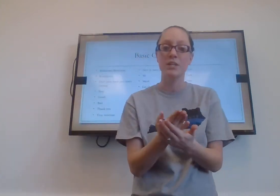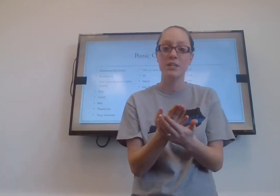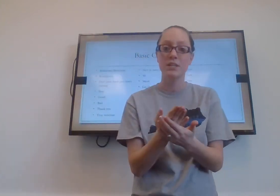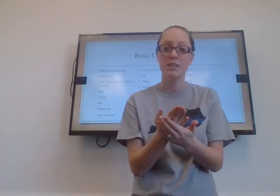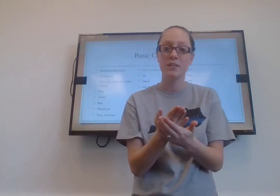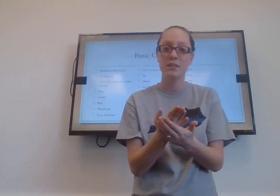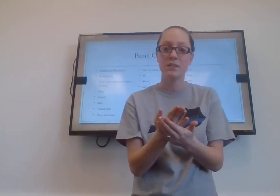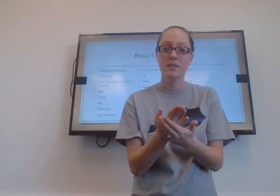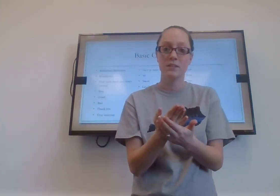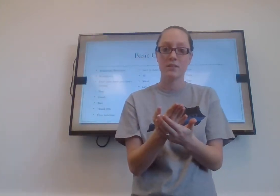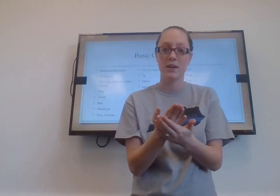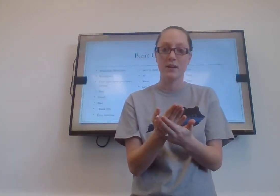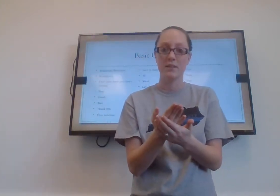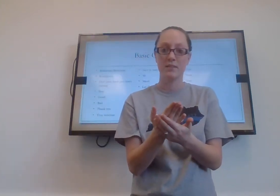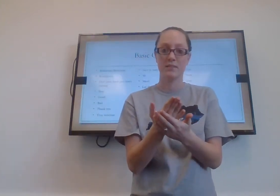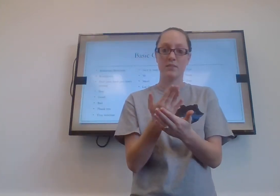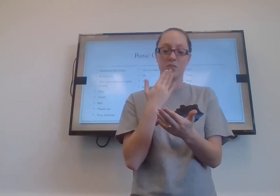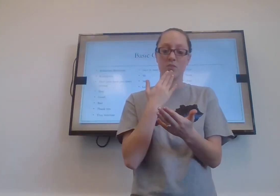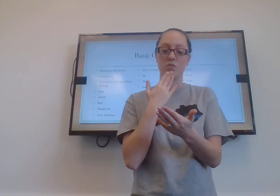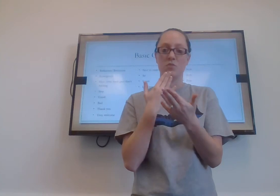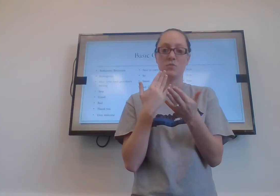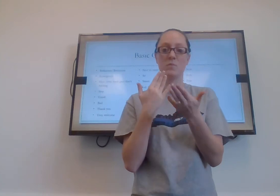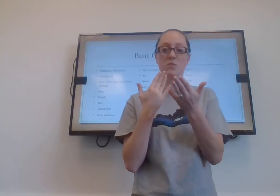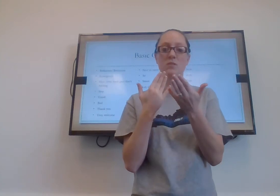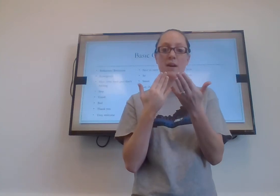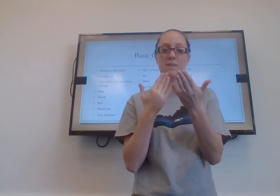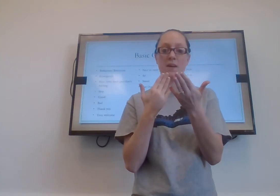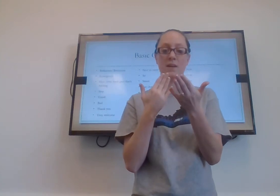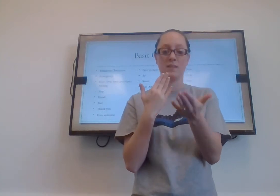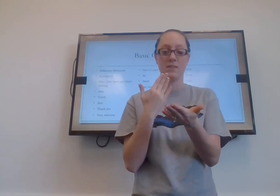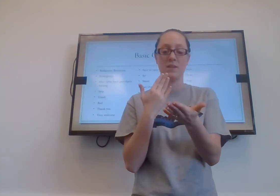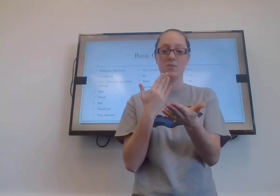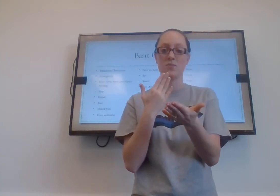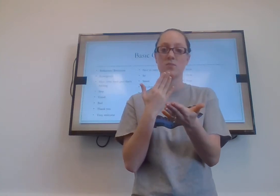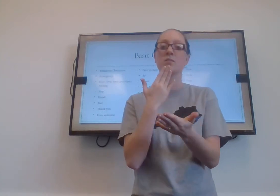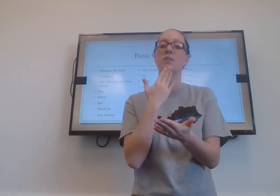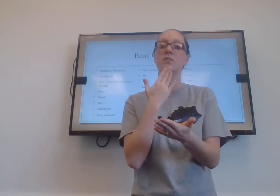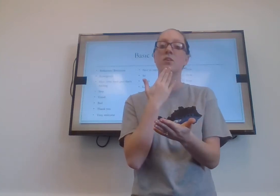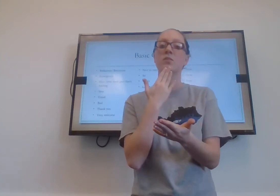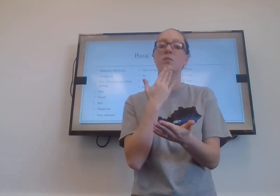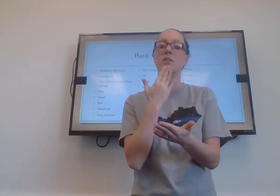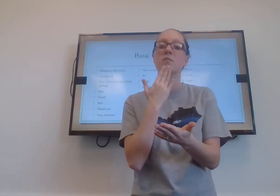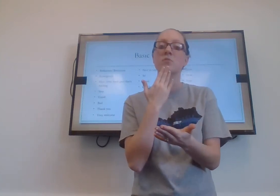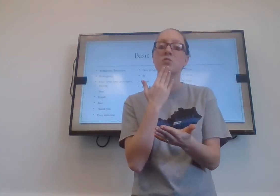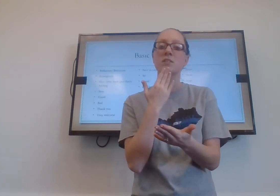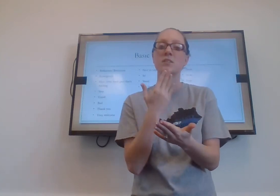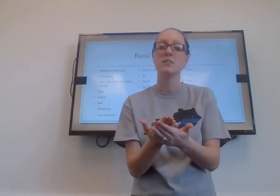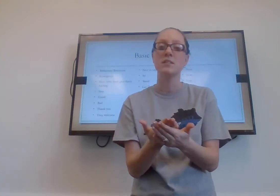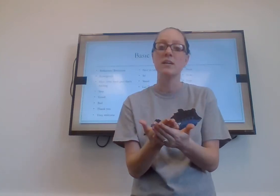good, okay? So you're supposed to have the hand down here, and you go your chin down to